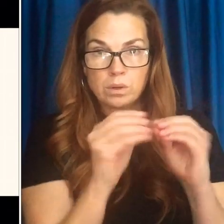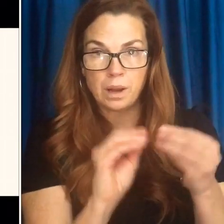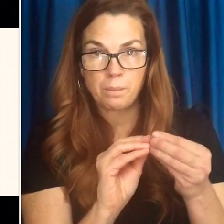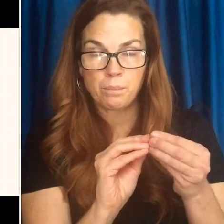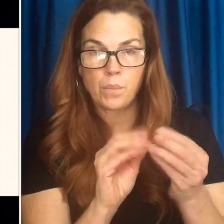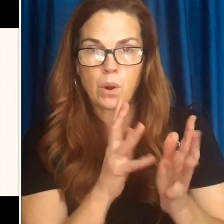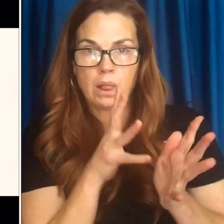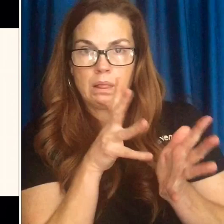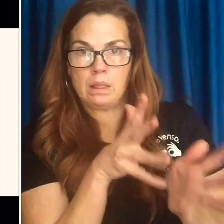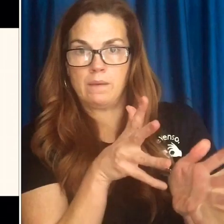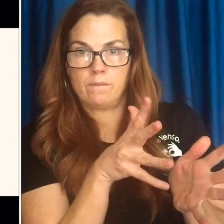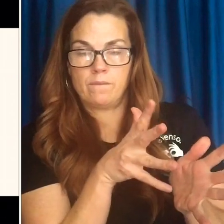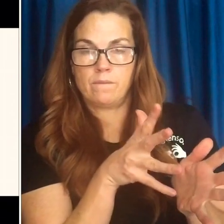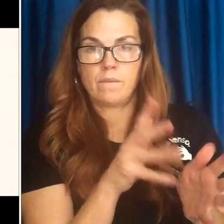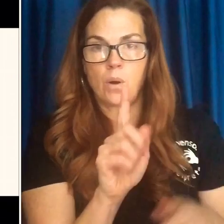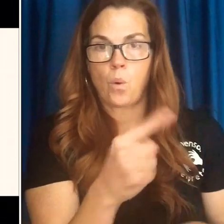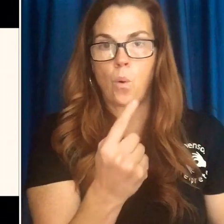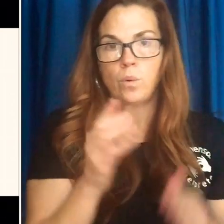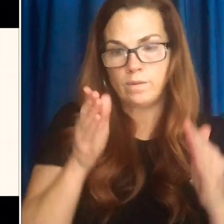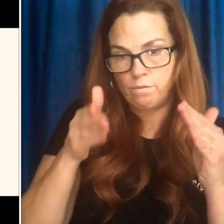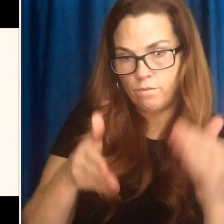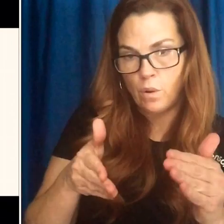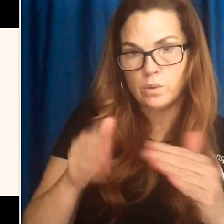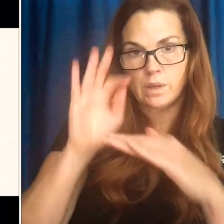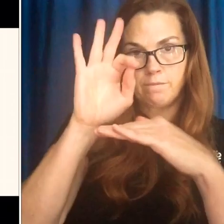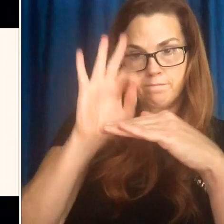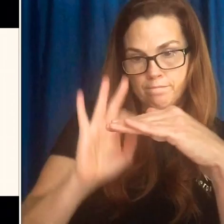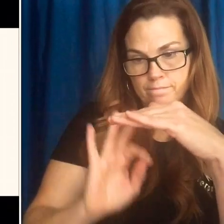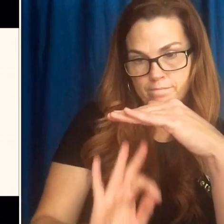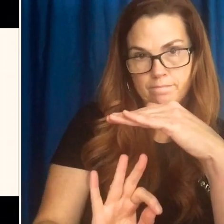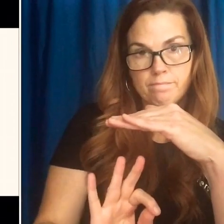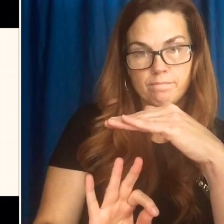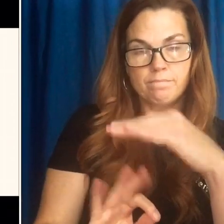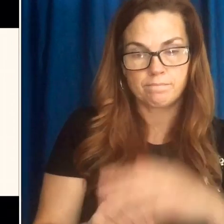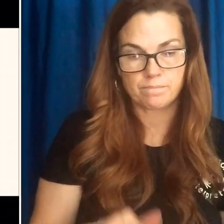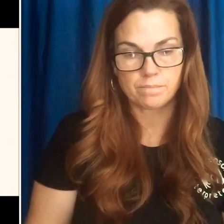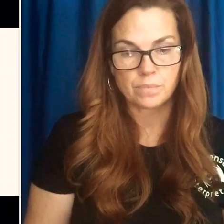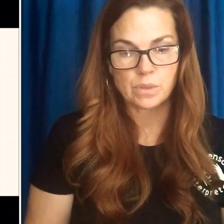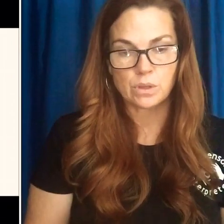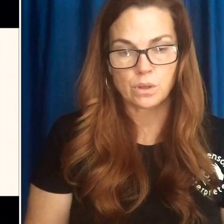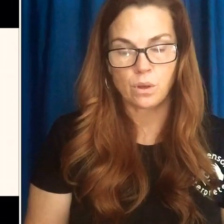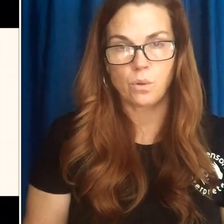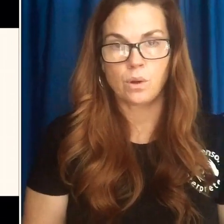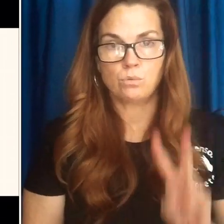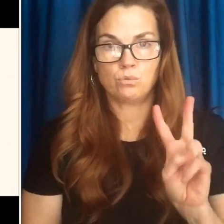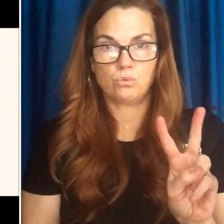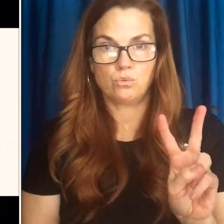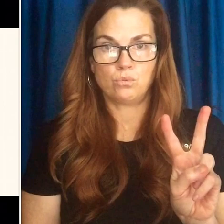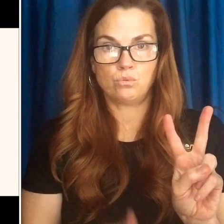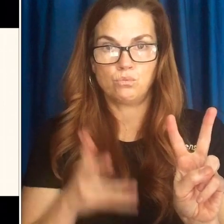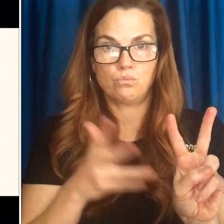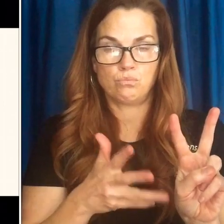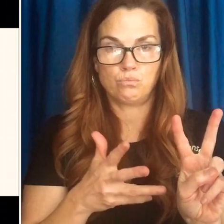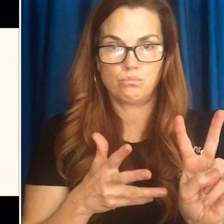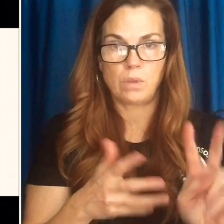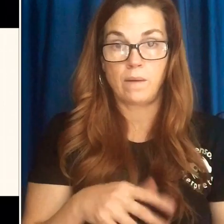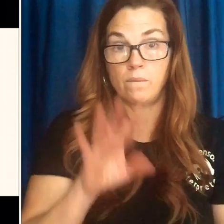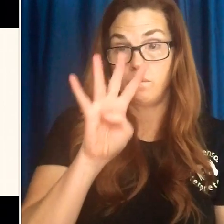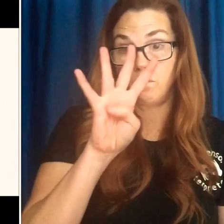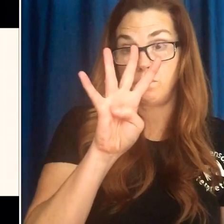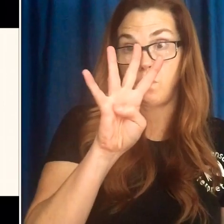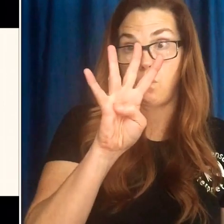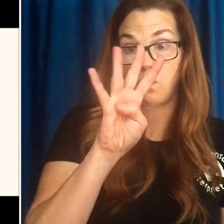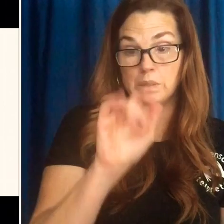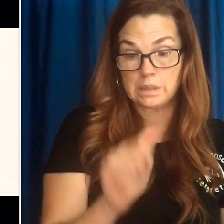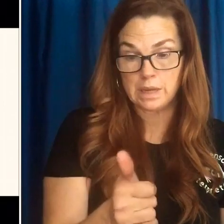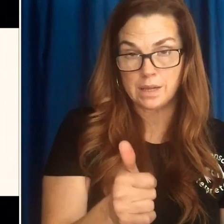in my fraction. So my 2 is still the whole number. And 4/10 divided by